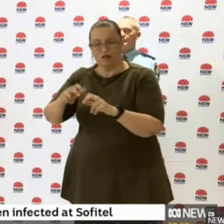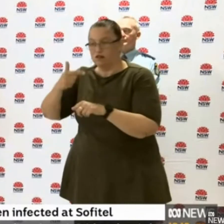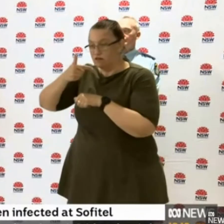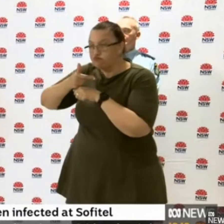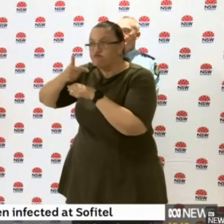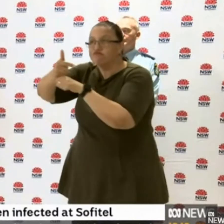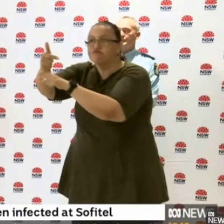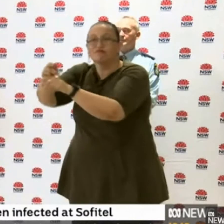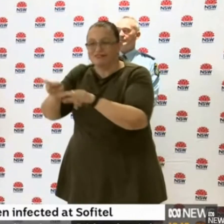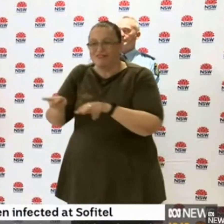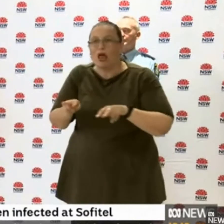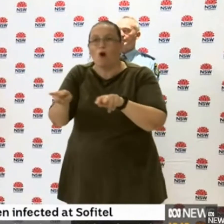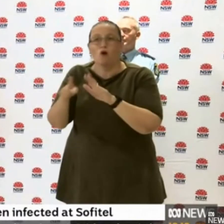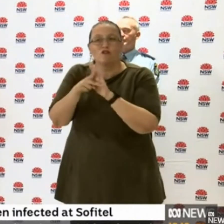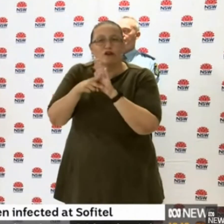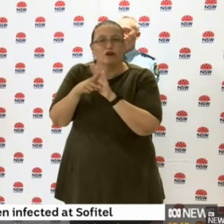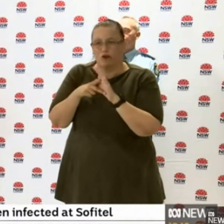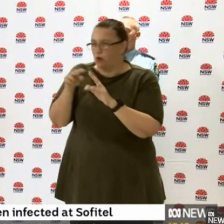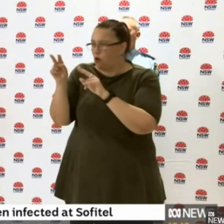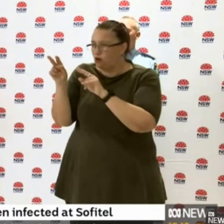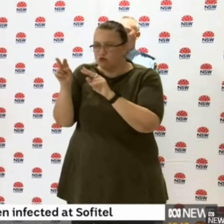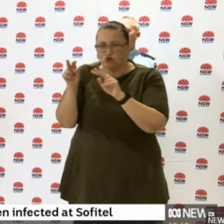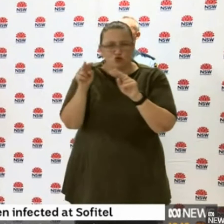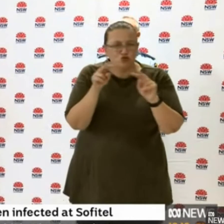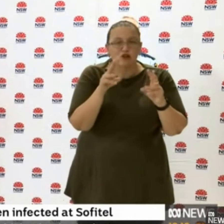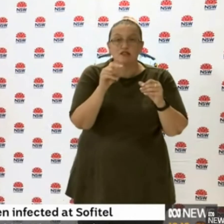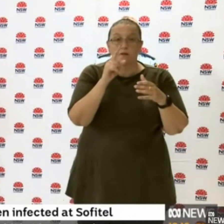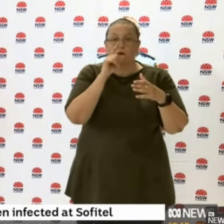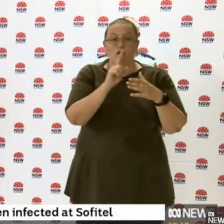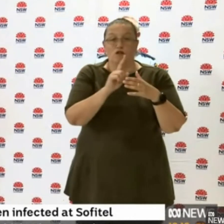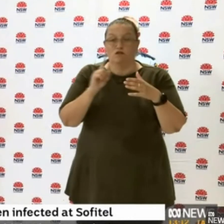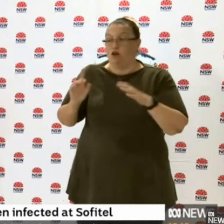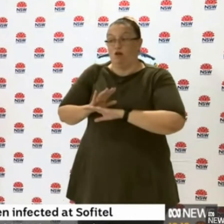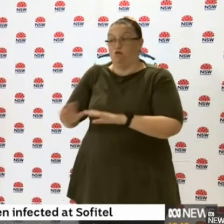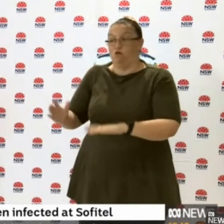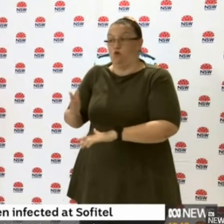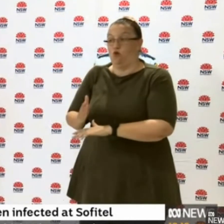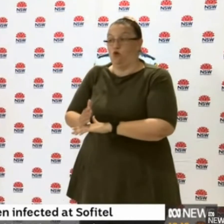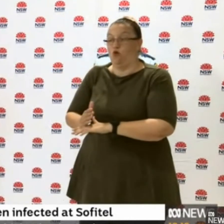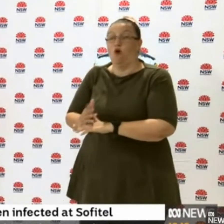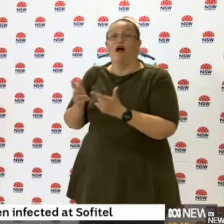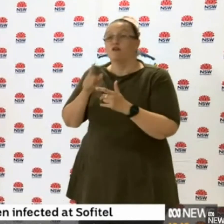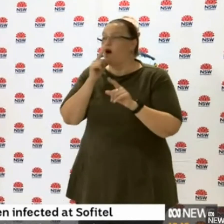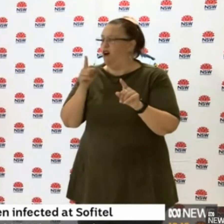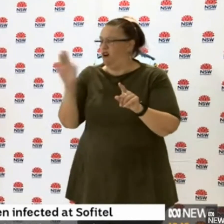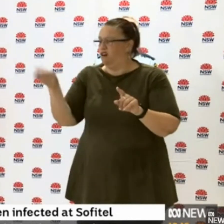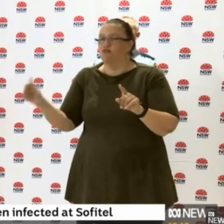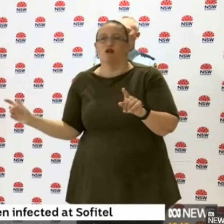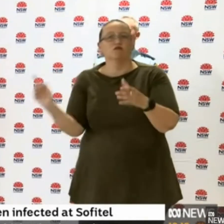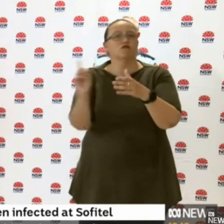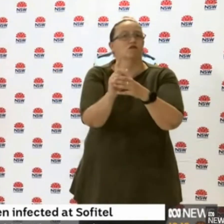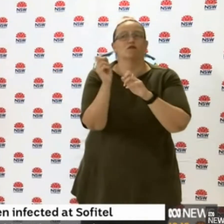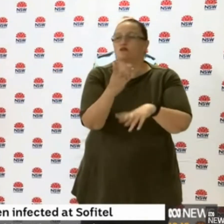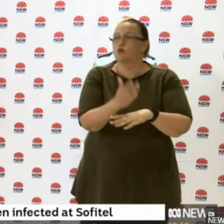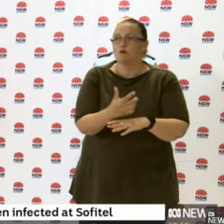which will again allow us to stand down some people and indicate that no, you wouldn't have been exposed, and it